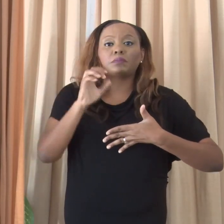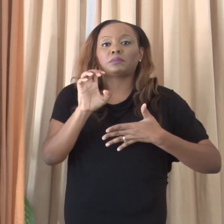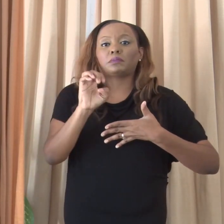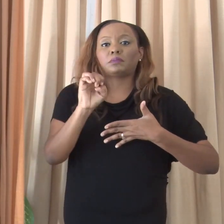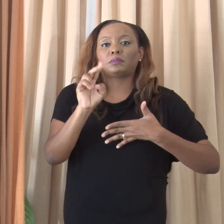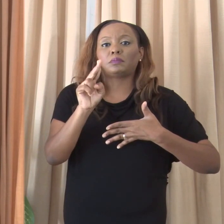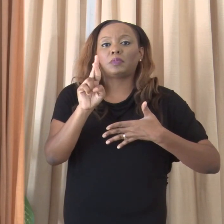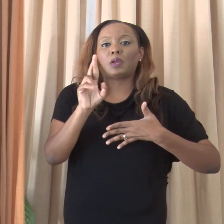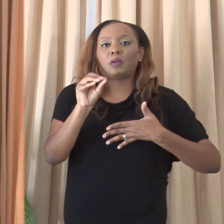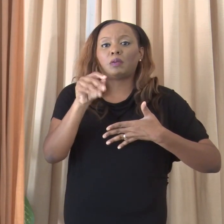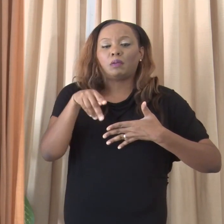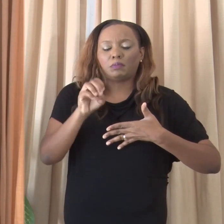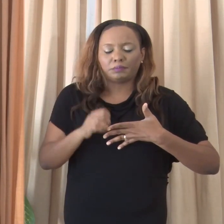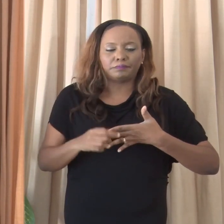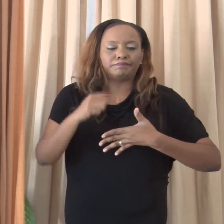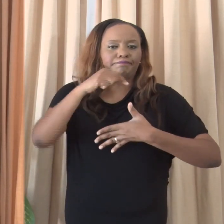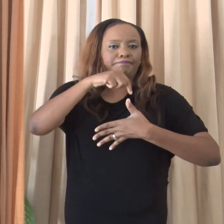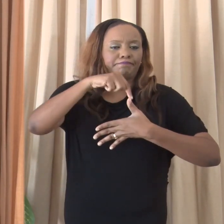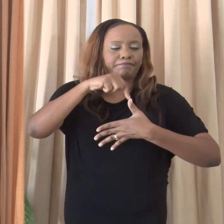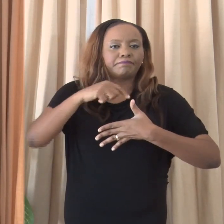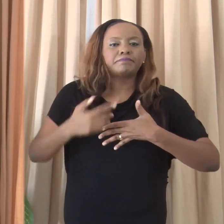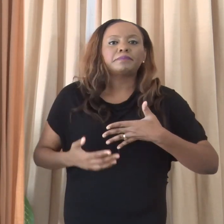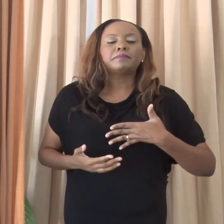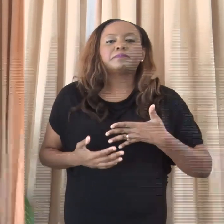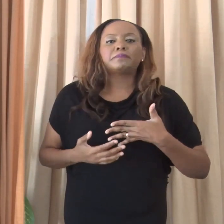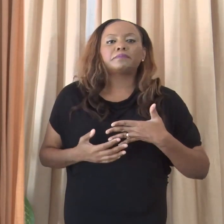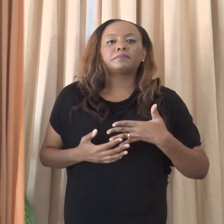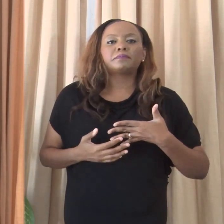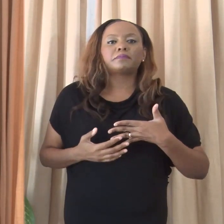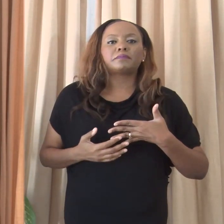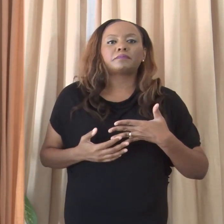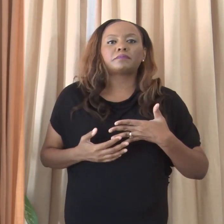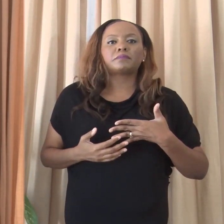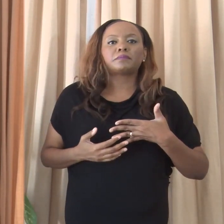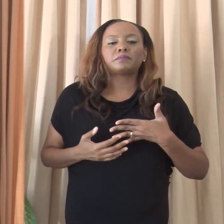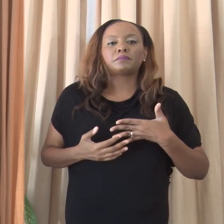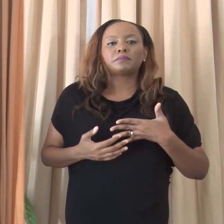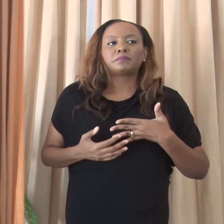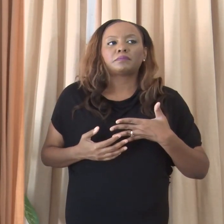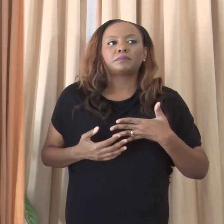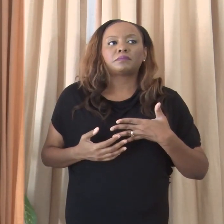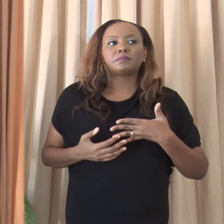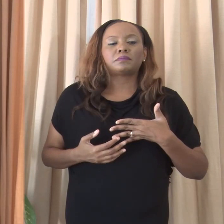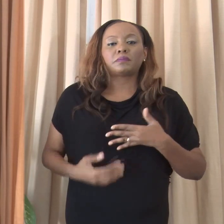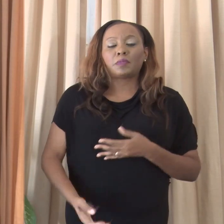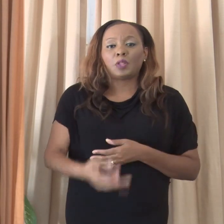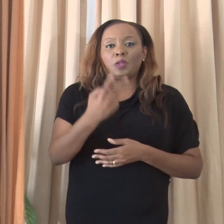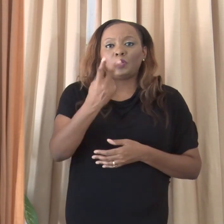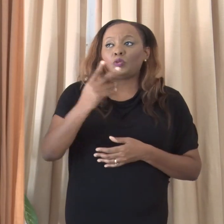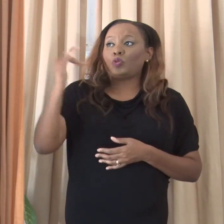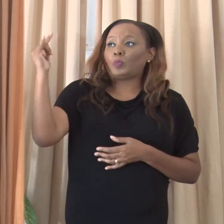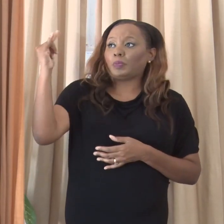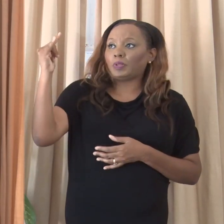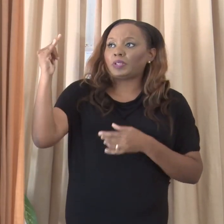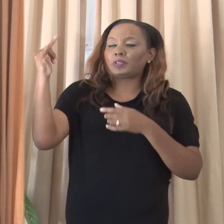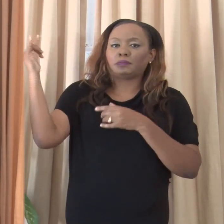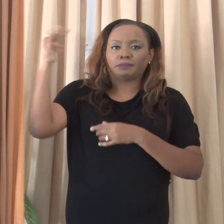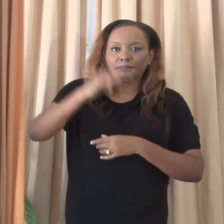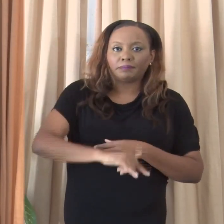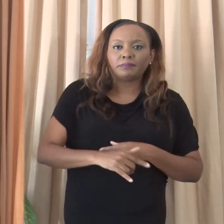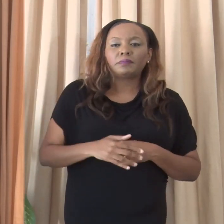is serviced, or Barbados is serviced from Europe by two commercial carriers,